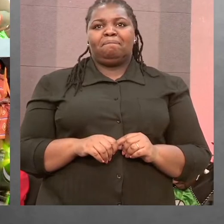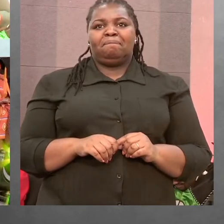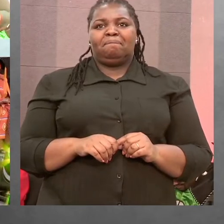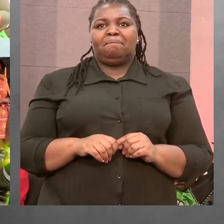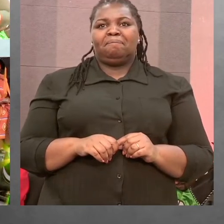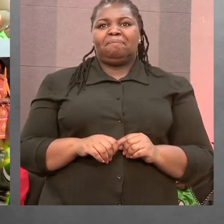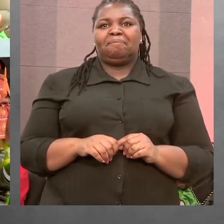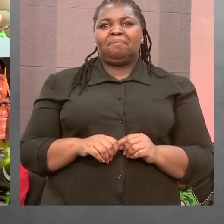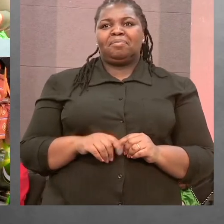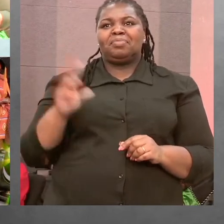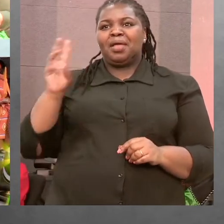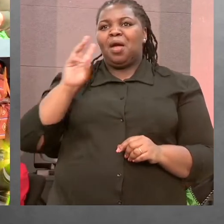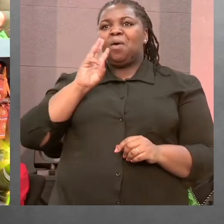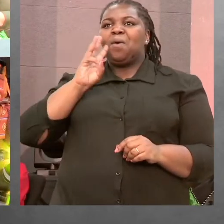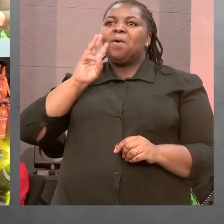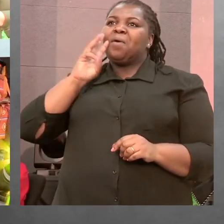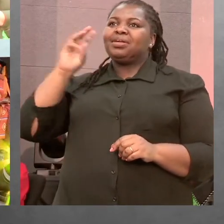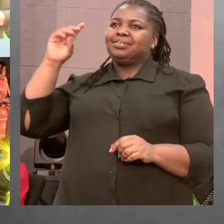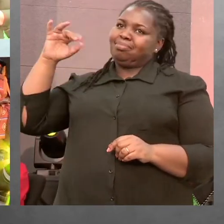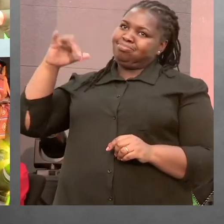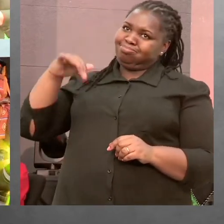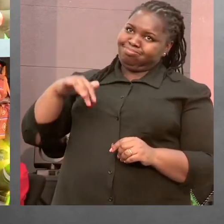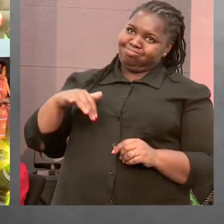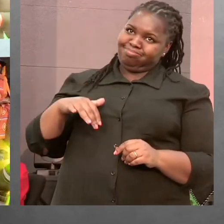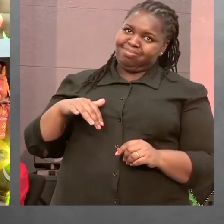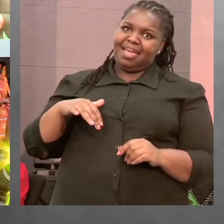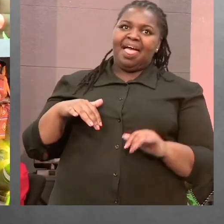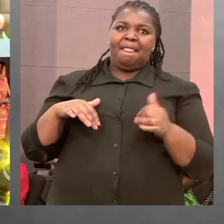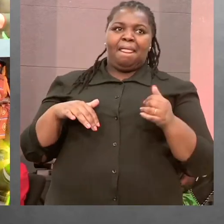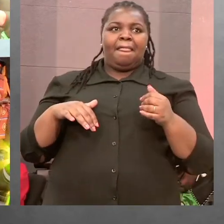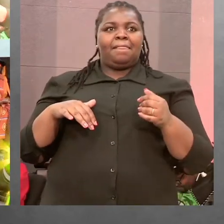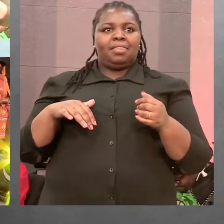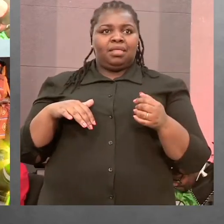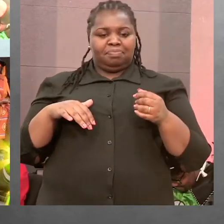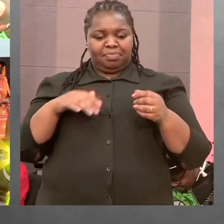kwehle amanzi kwanyuka intlenge.